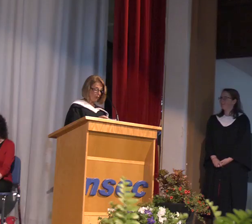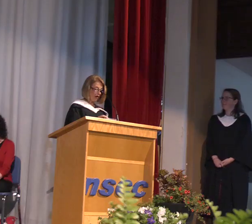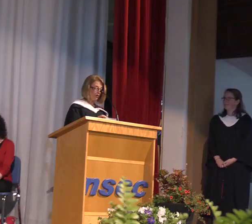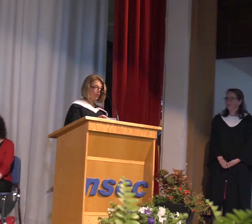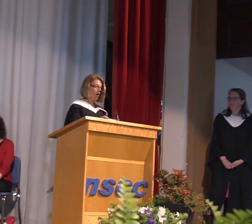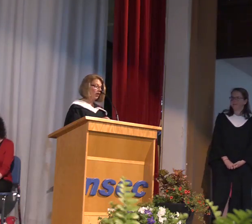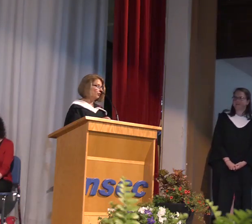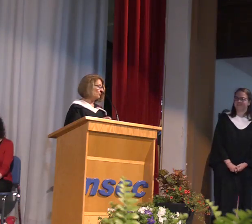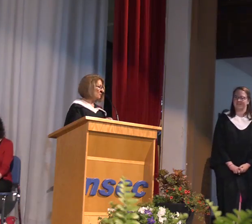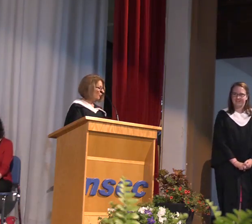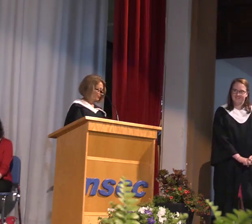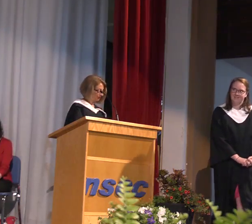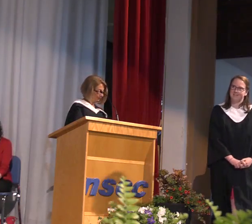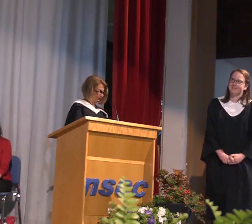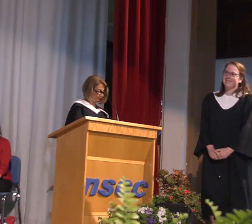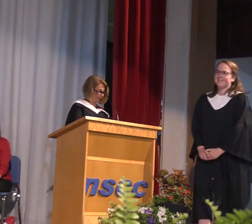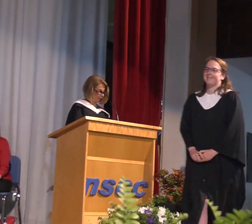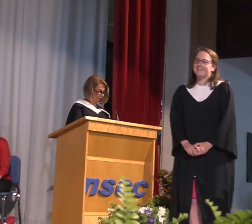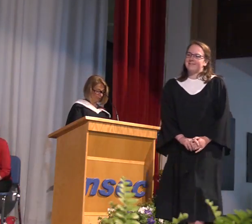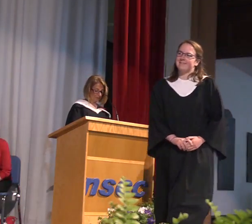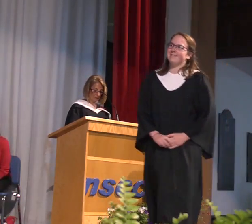Christine Spidel, honors.